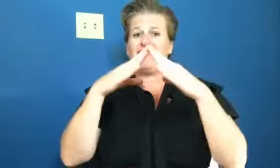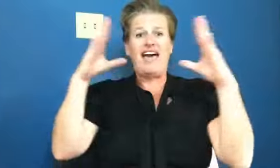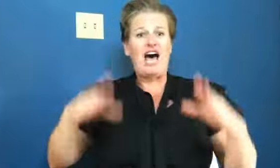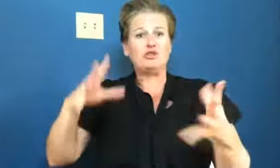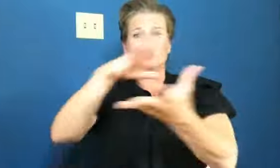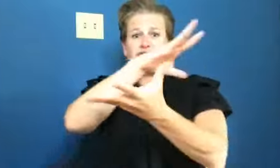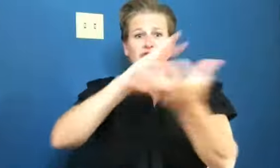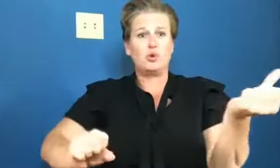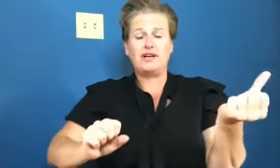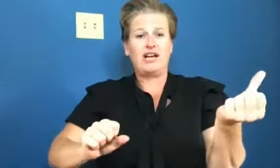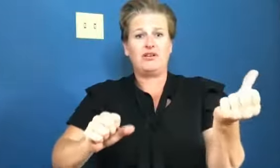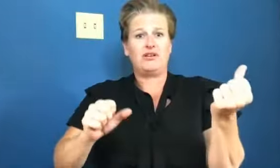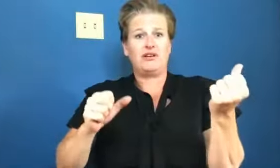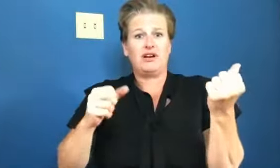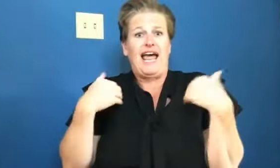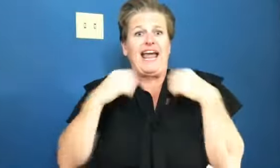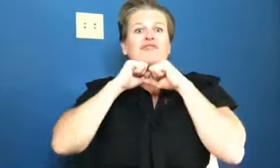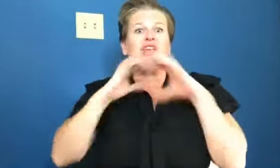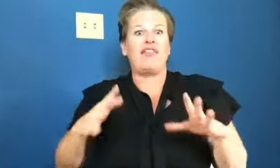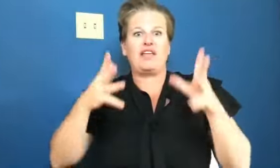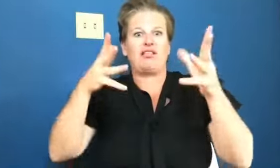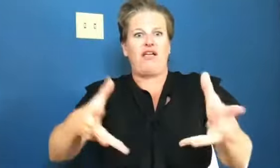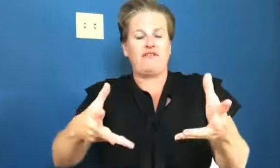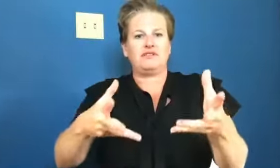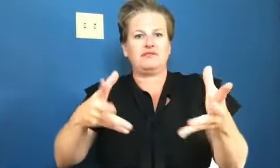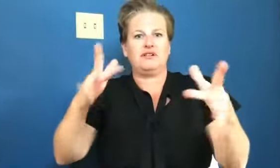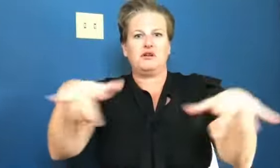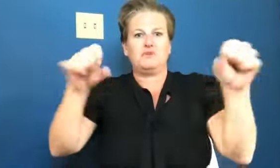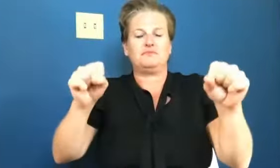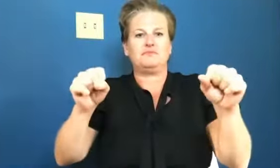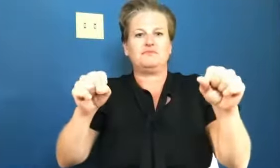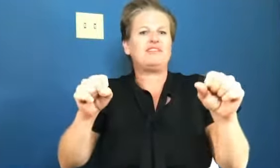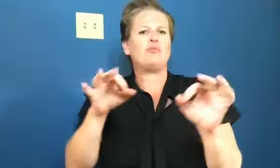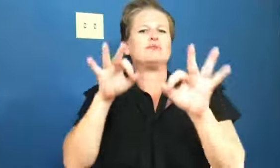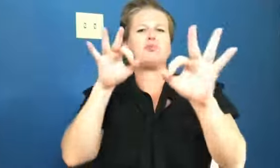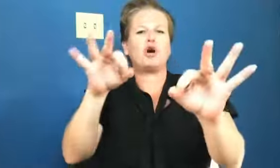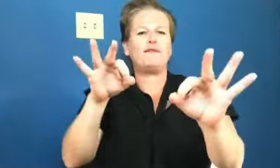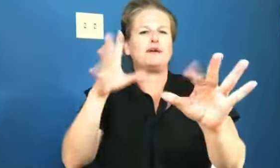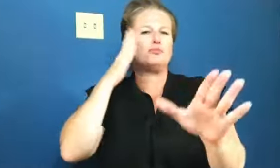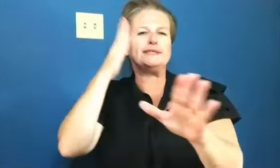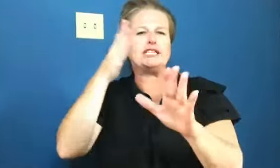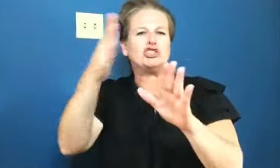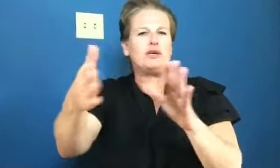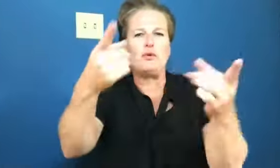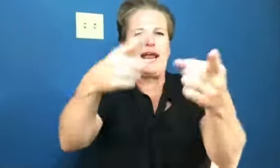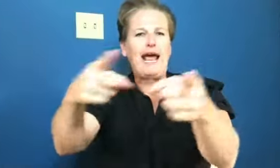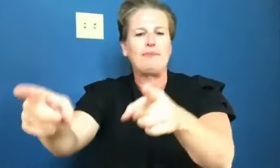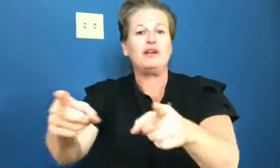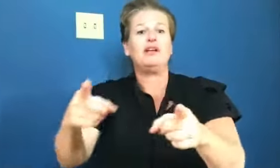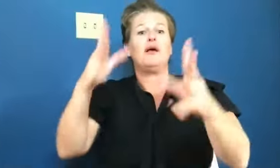one fork or spoon from that house. It was perfect foreshadowing because there was nothing, nothing worthwhile, not one memory worthwhile